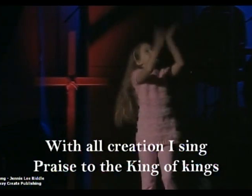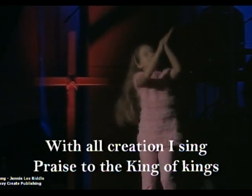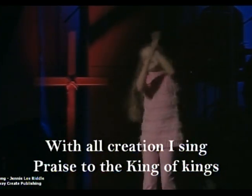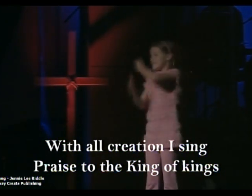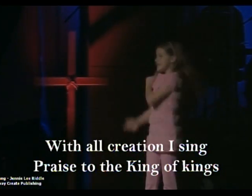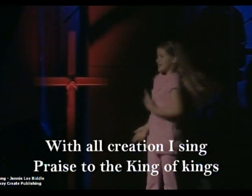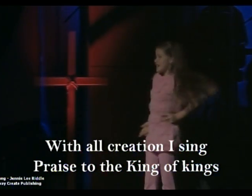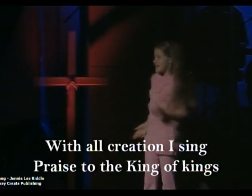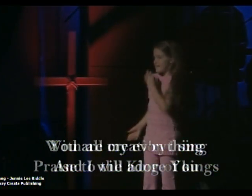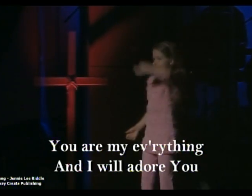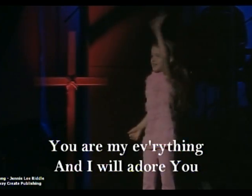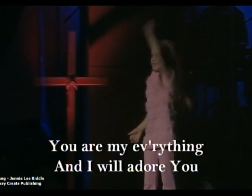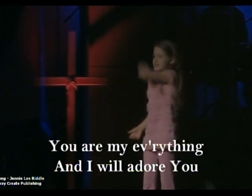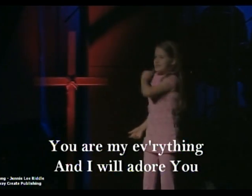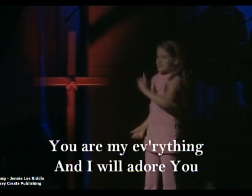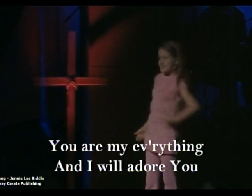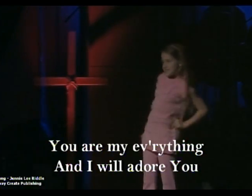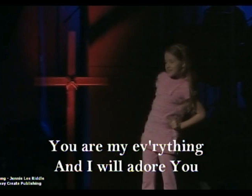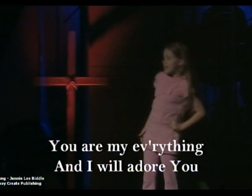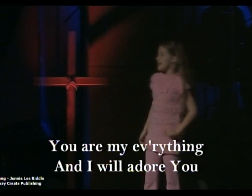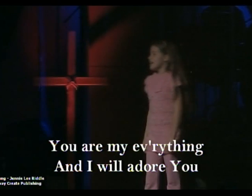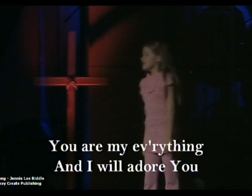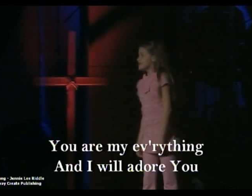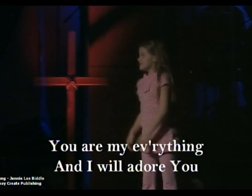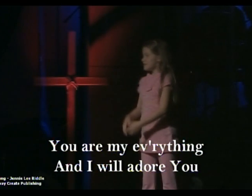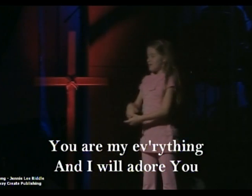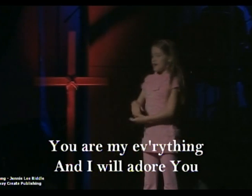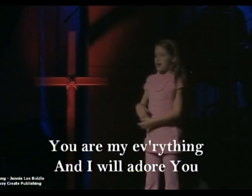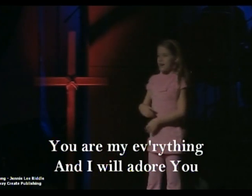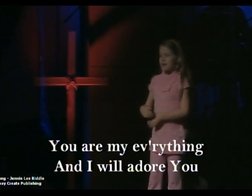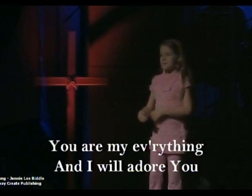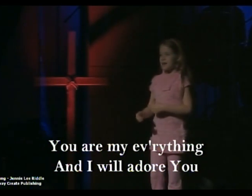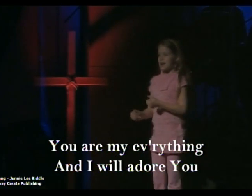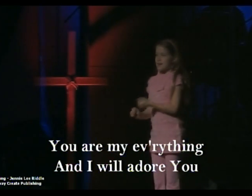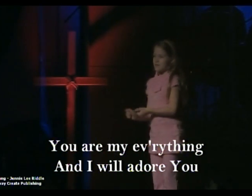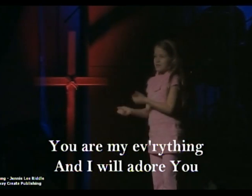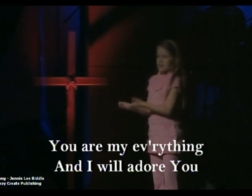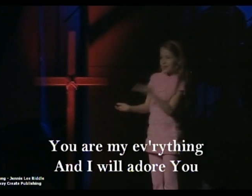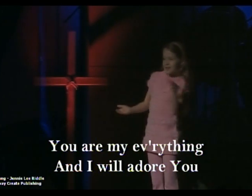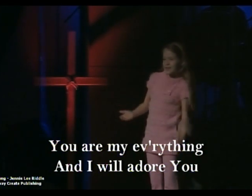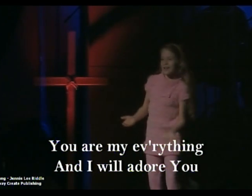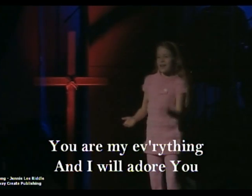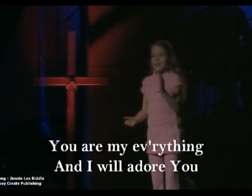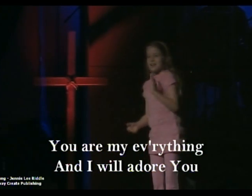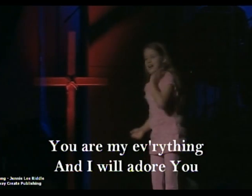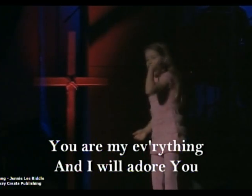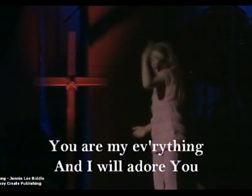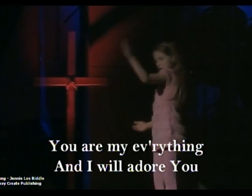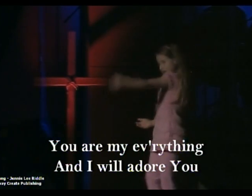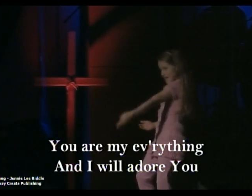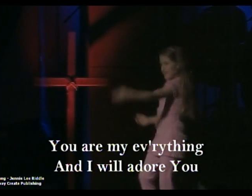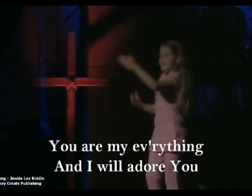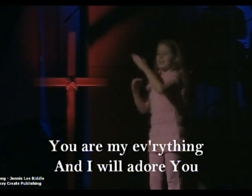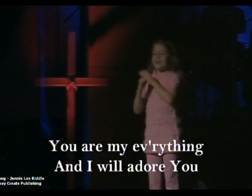to the King of kings. You are my everything and I will